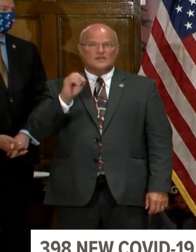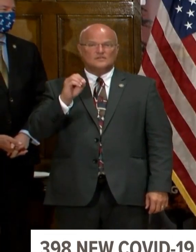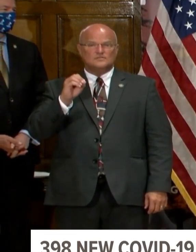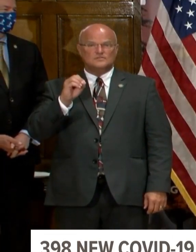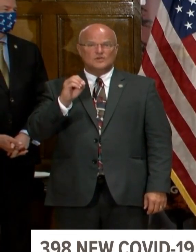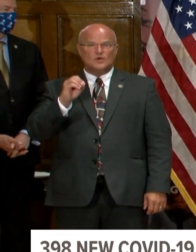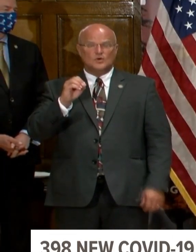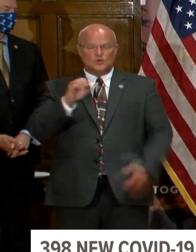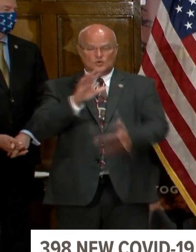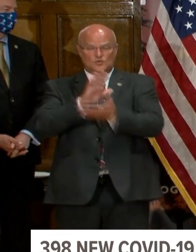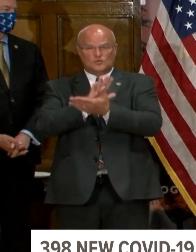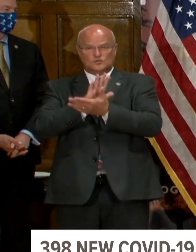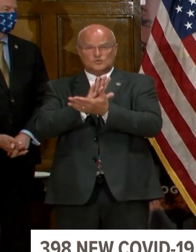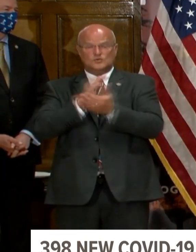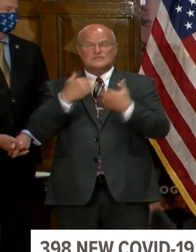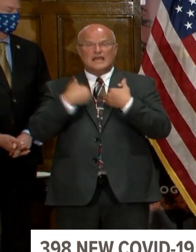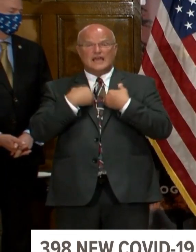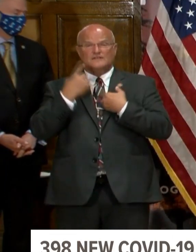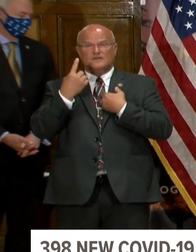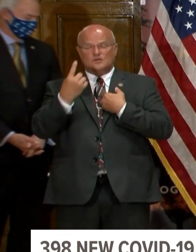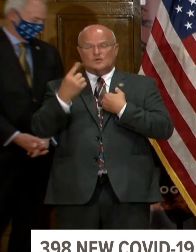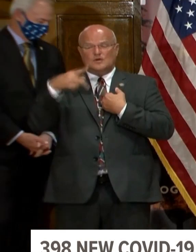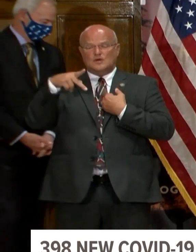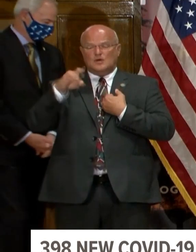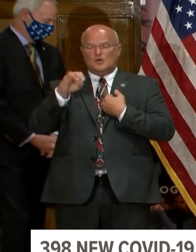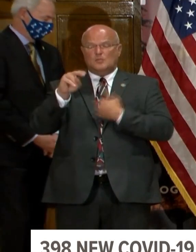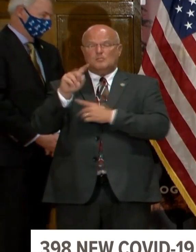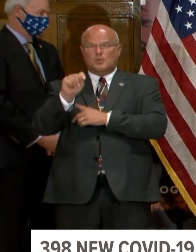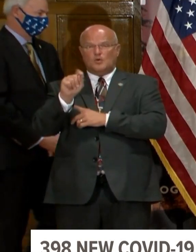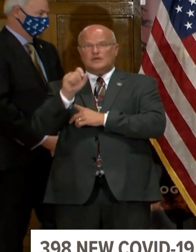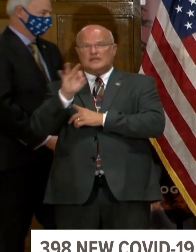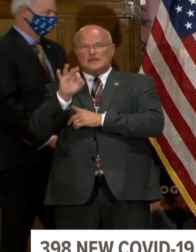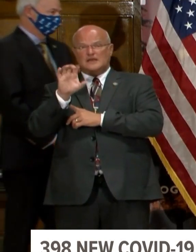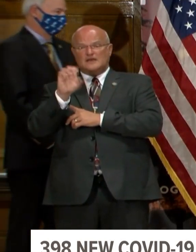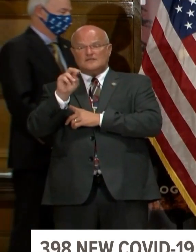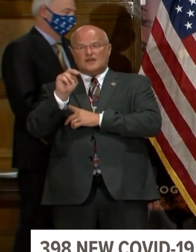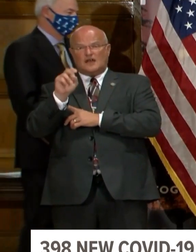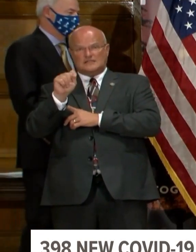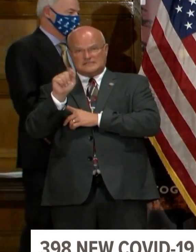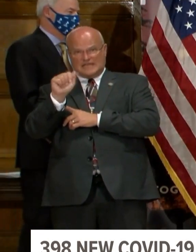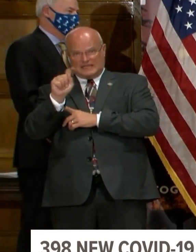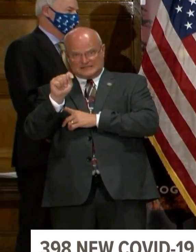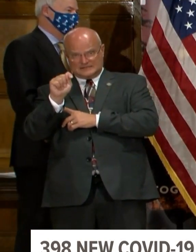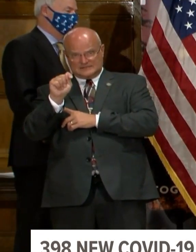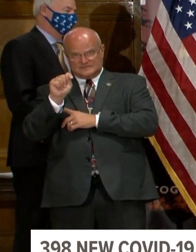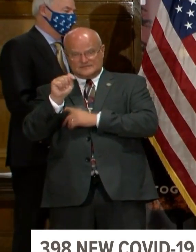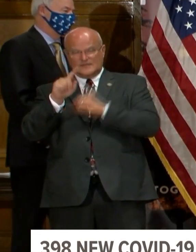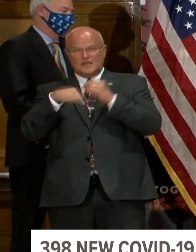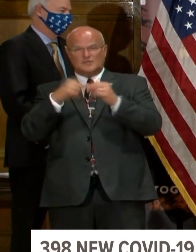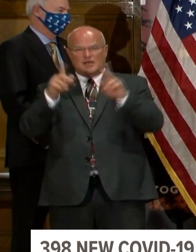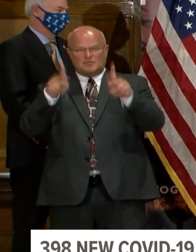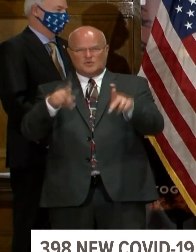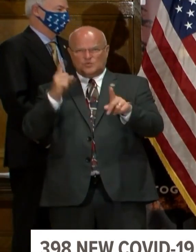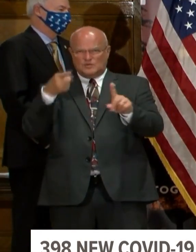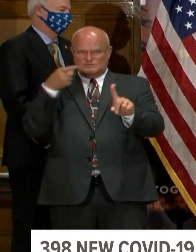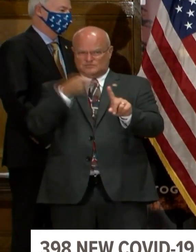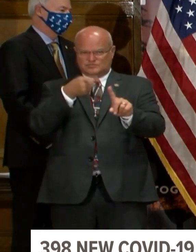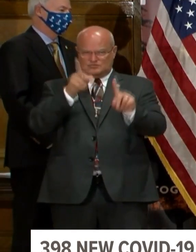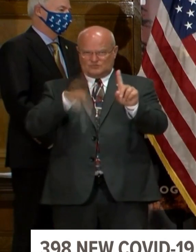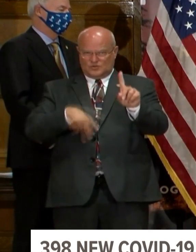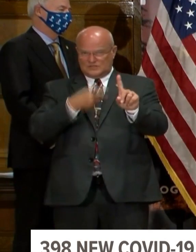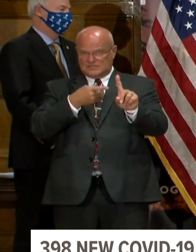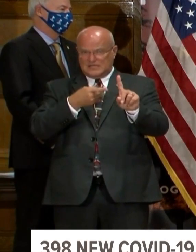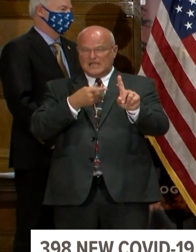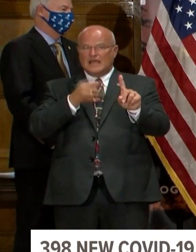The schools have a point of contact for the transmission of information regarding cases and